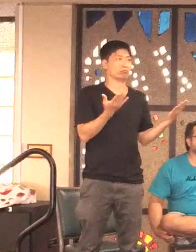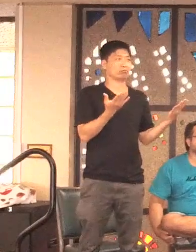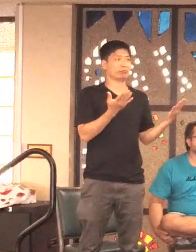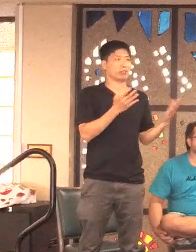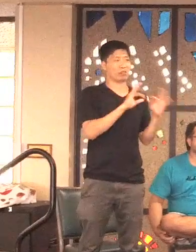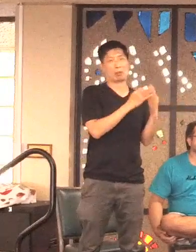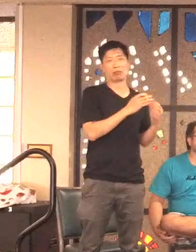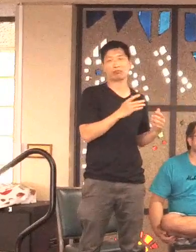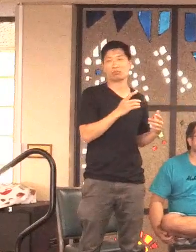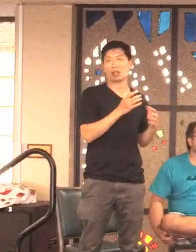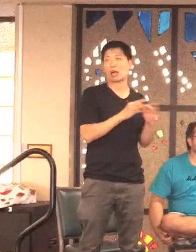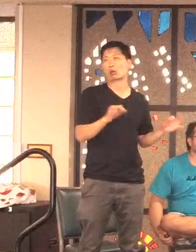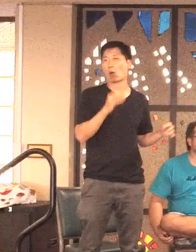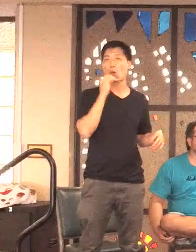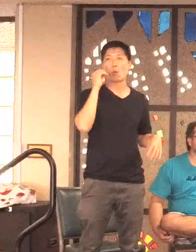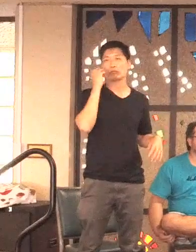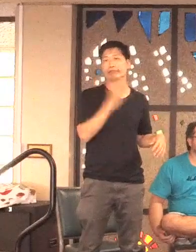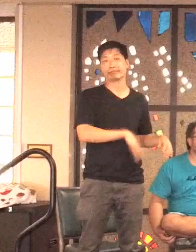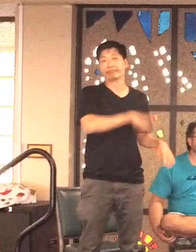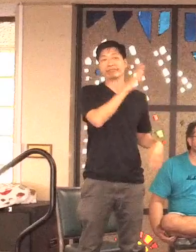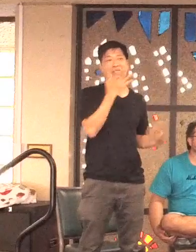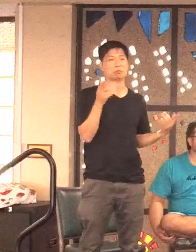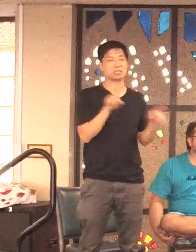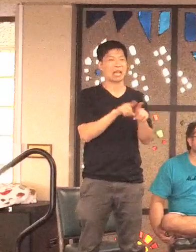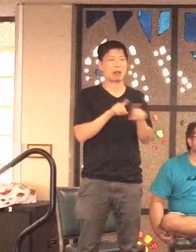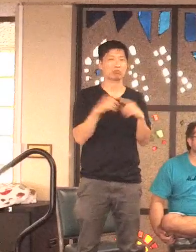family language. This is just the same.